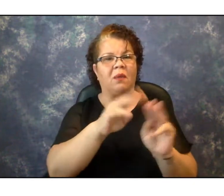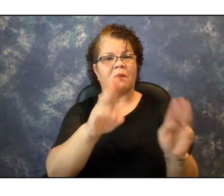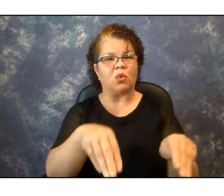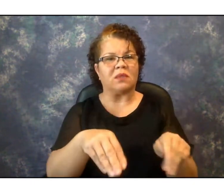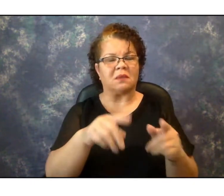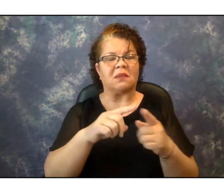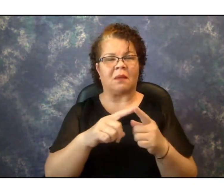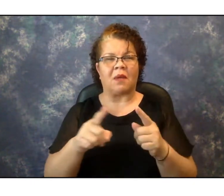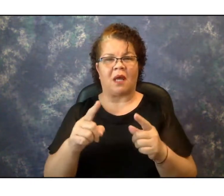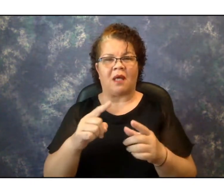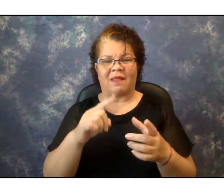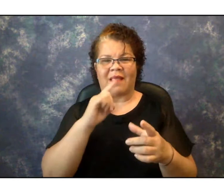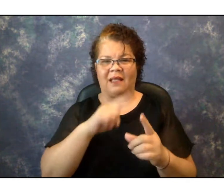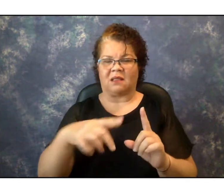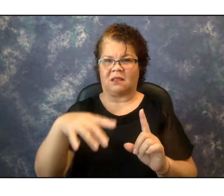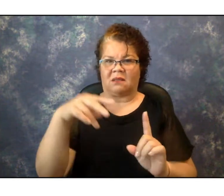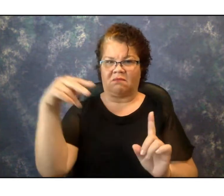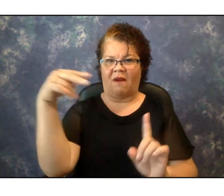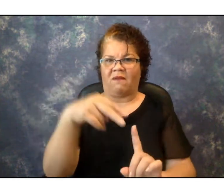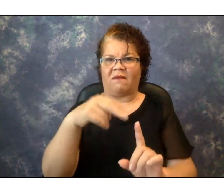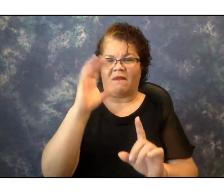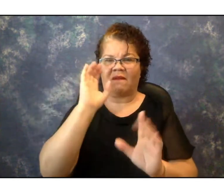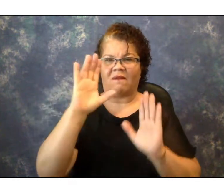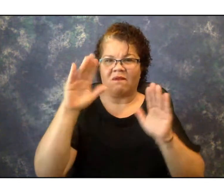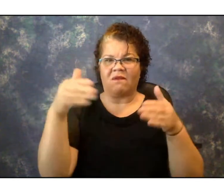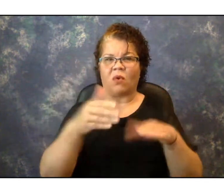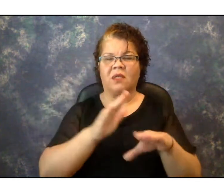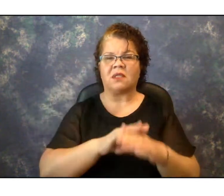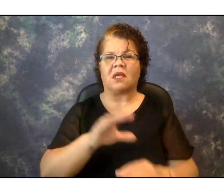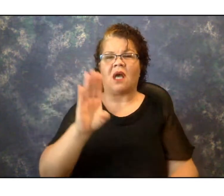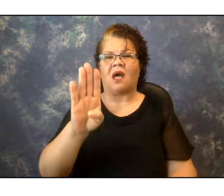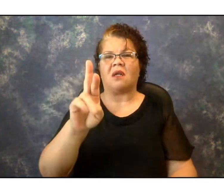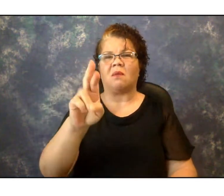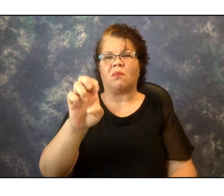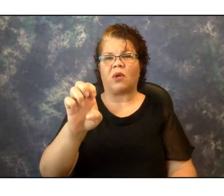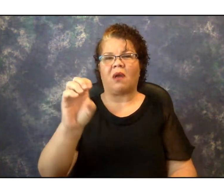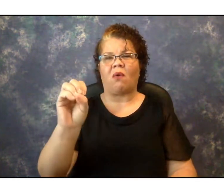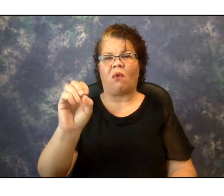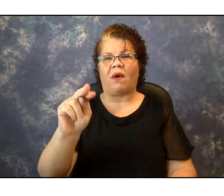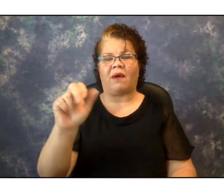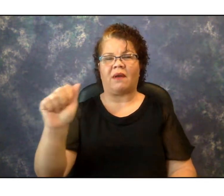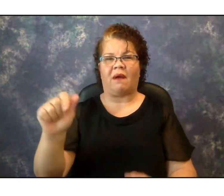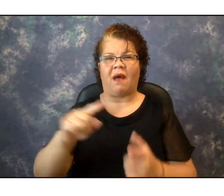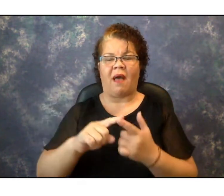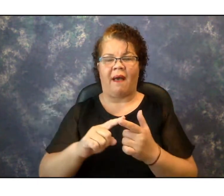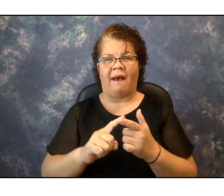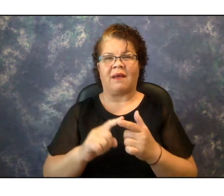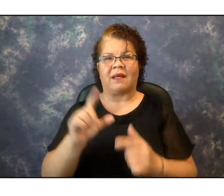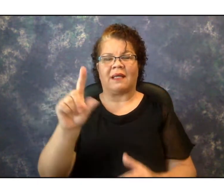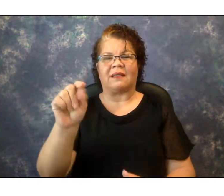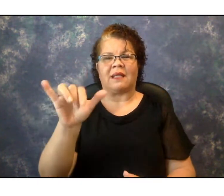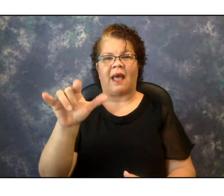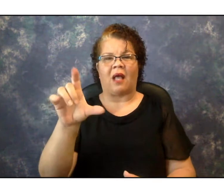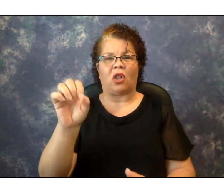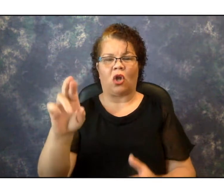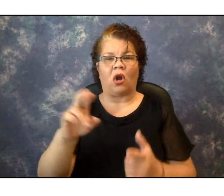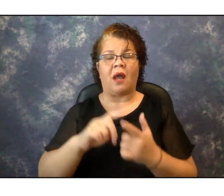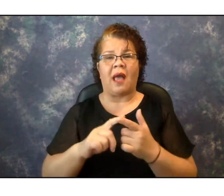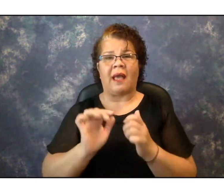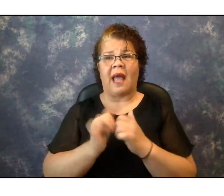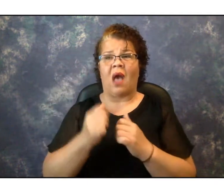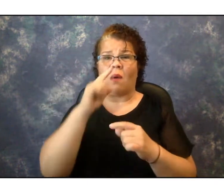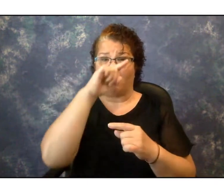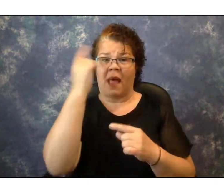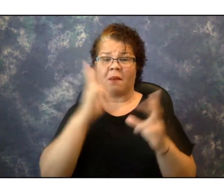Brianna Taylor portrait, but really thinks about how Black folks have been painting and photographing and making art